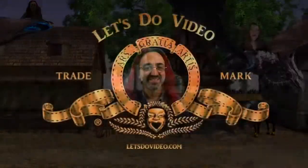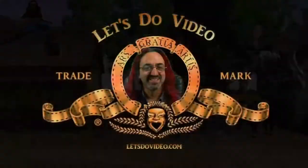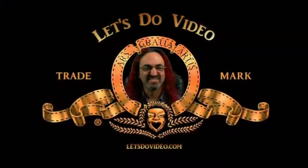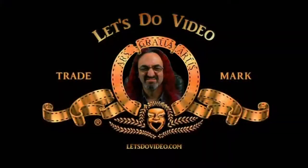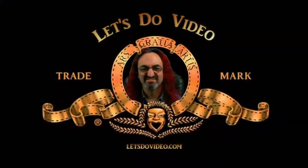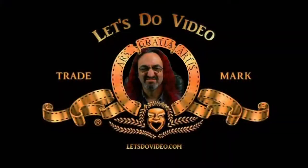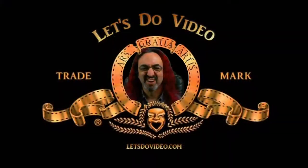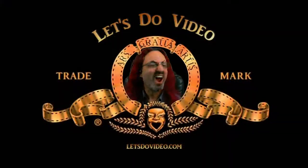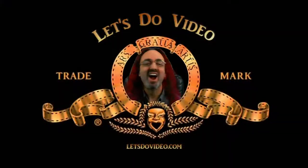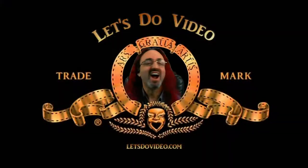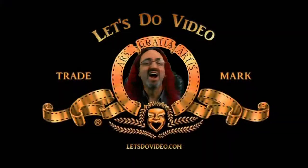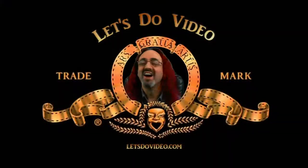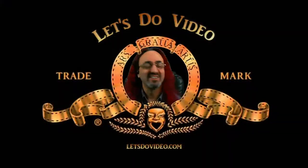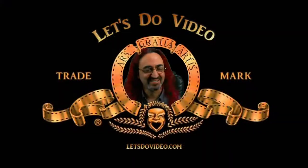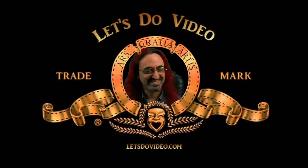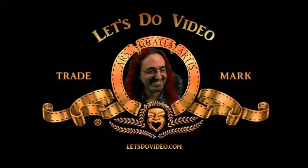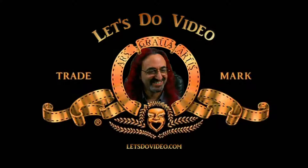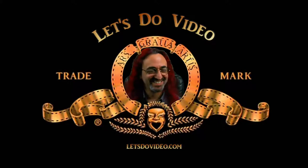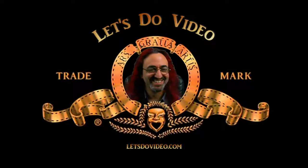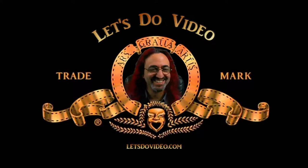Maldo.